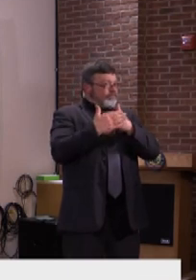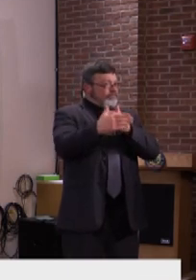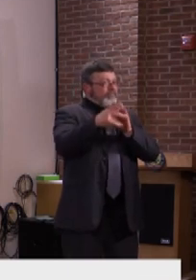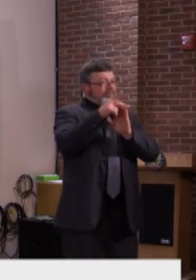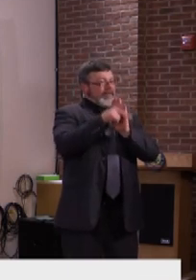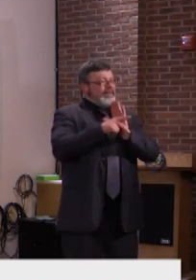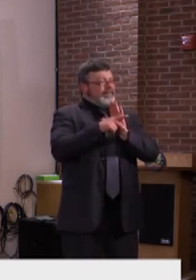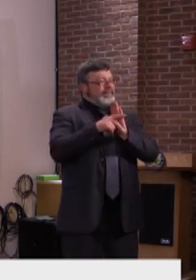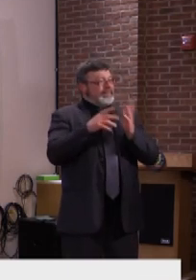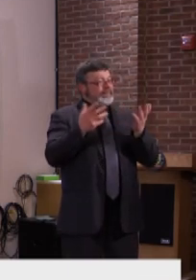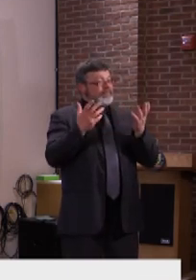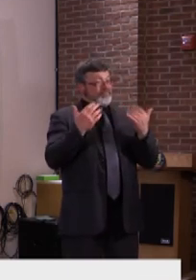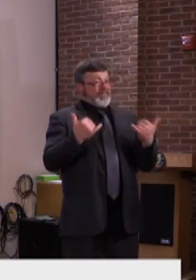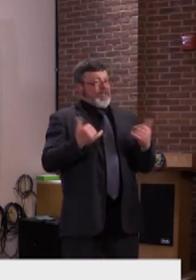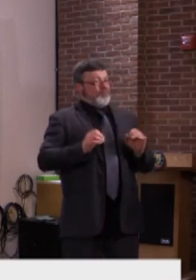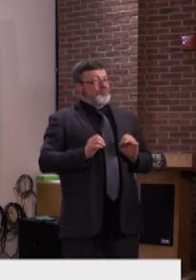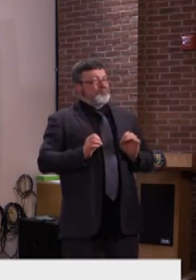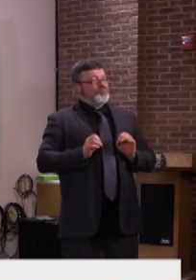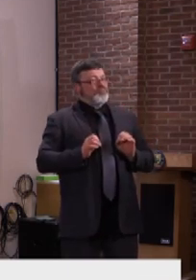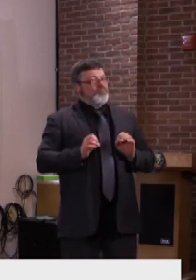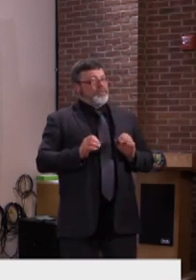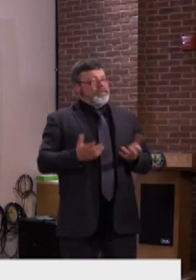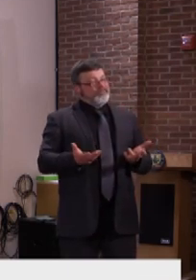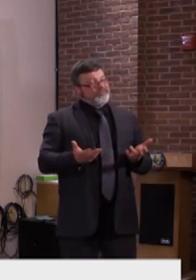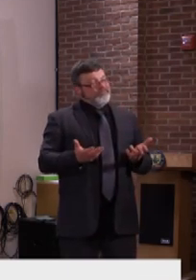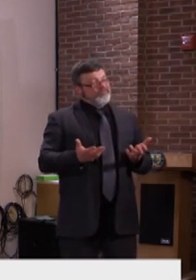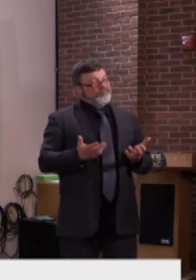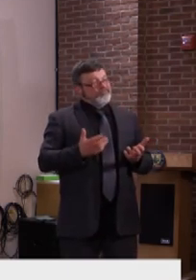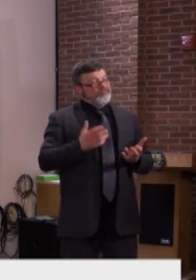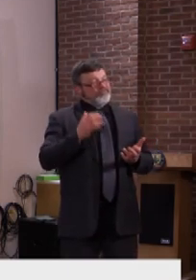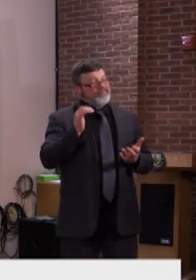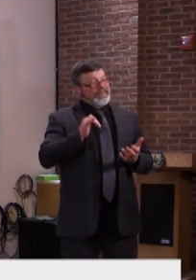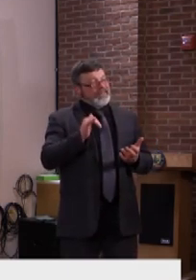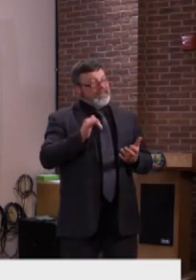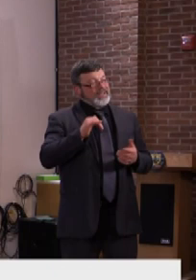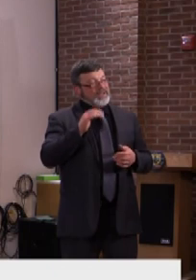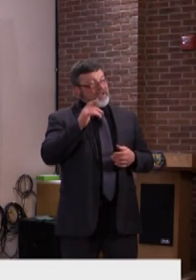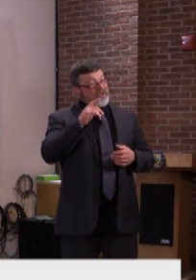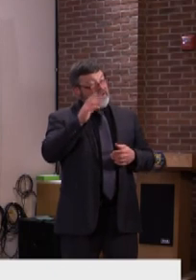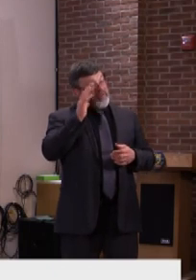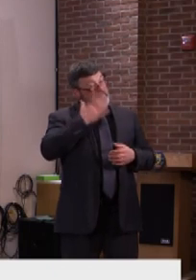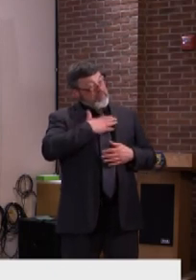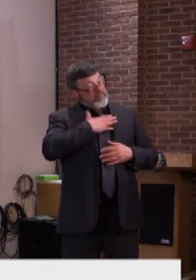age i think everything should be be able to be